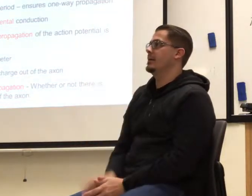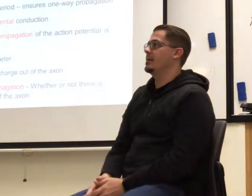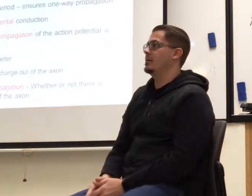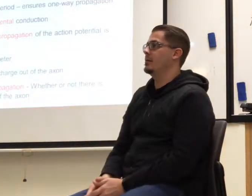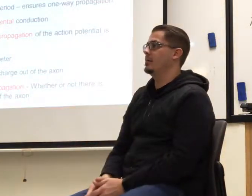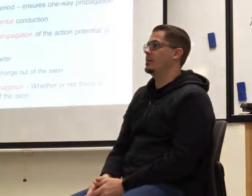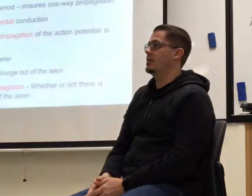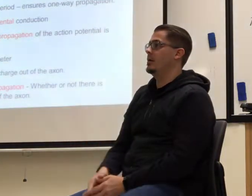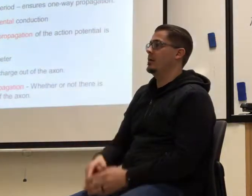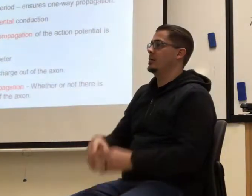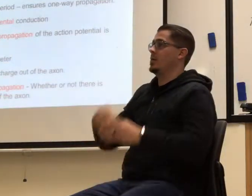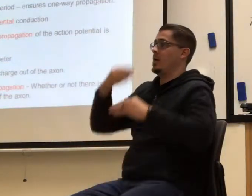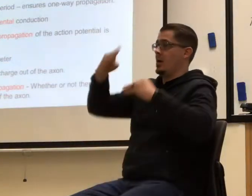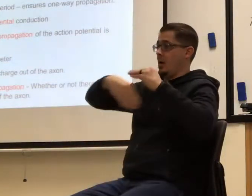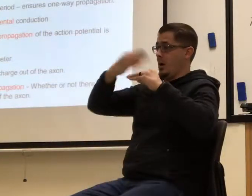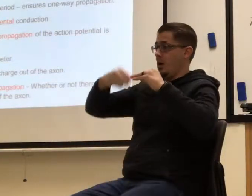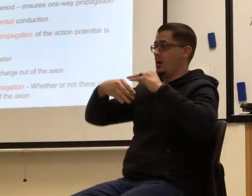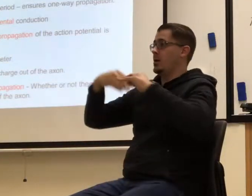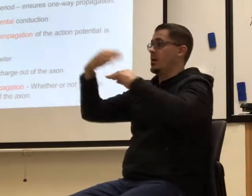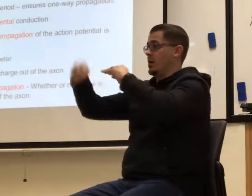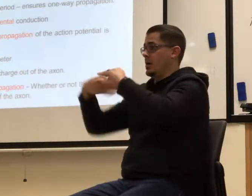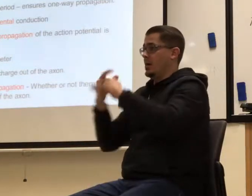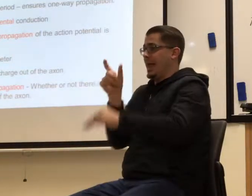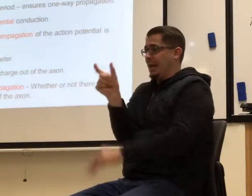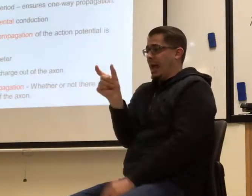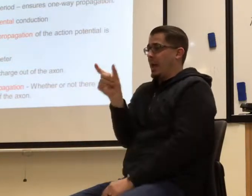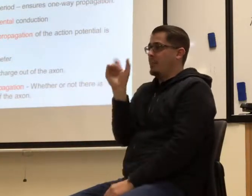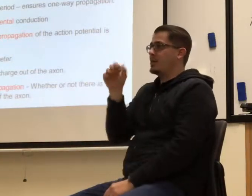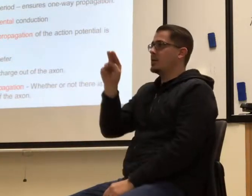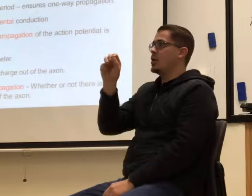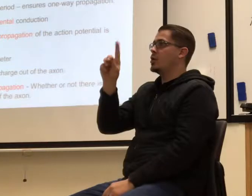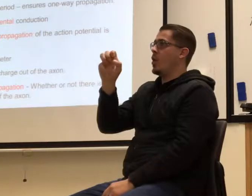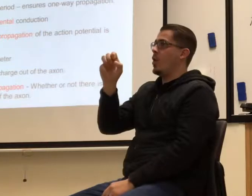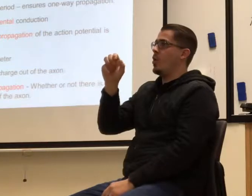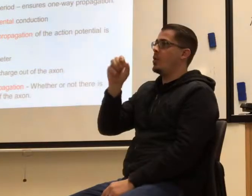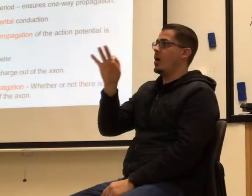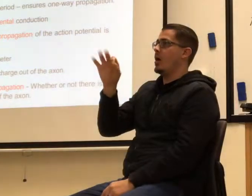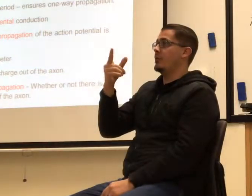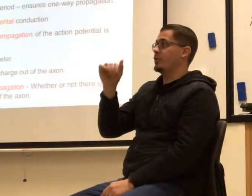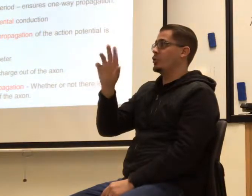And the gaps between them are those nodes of Ranvier.